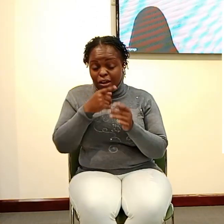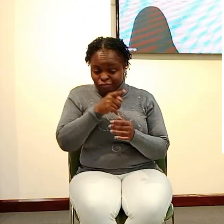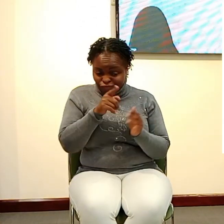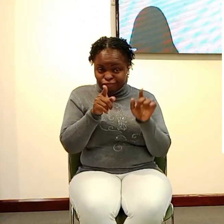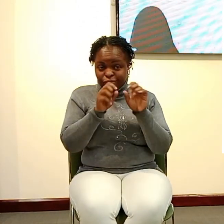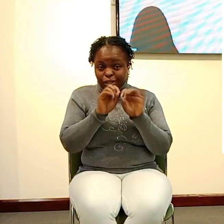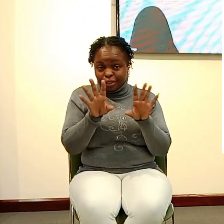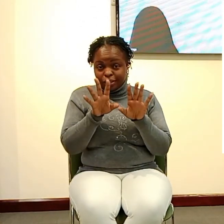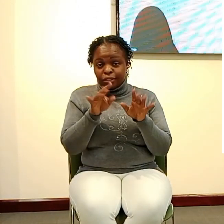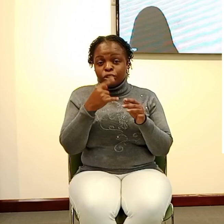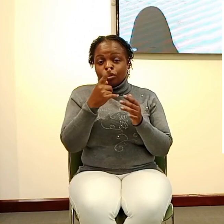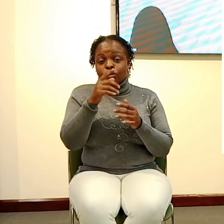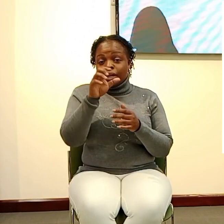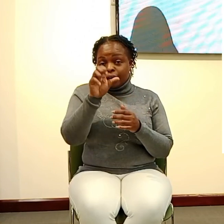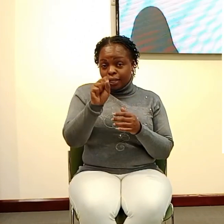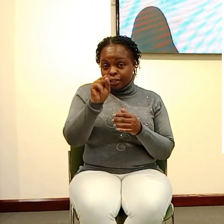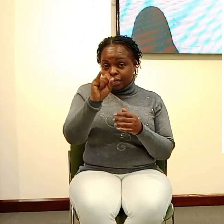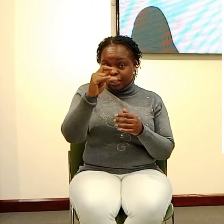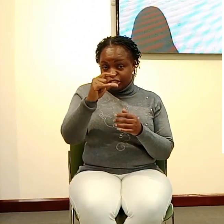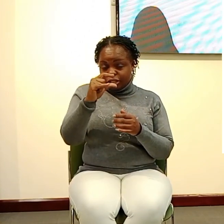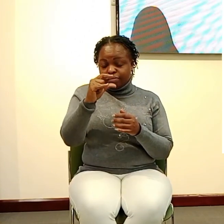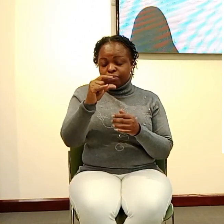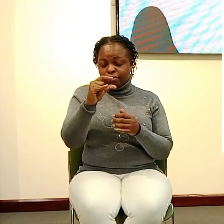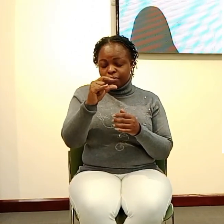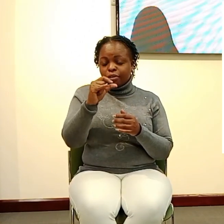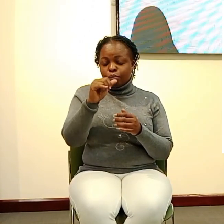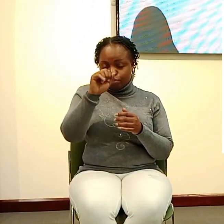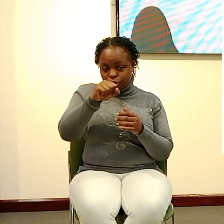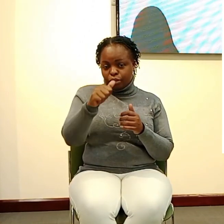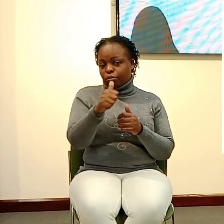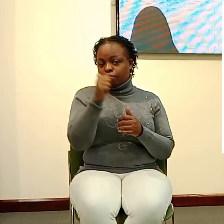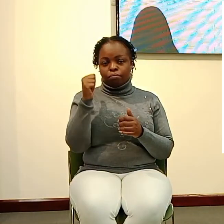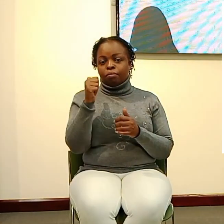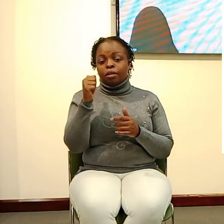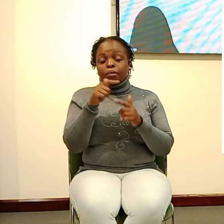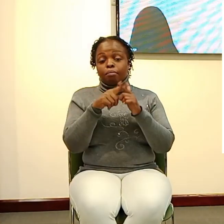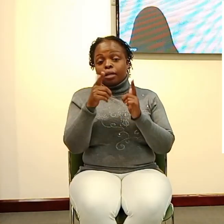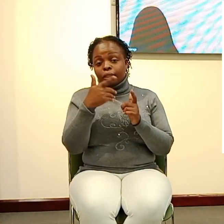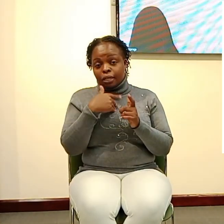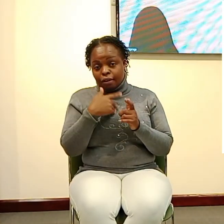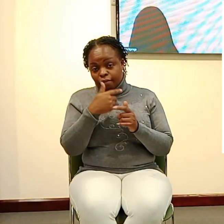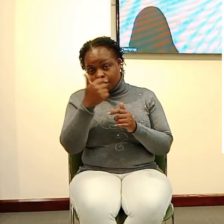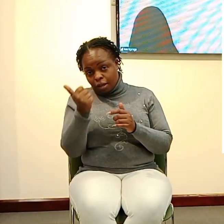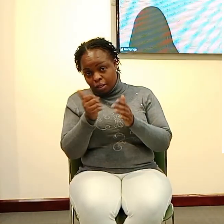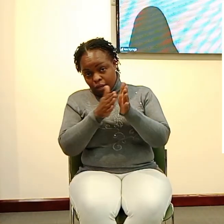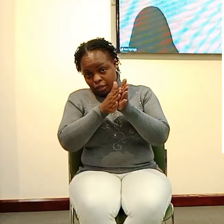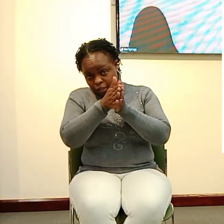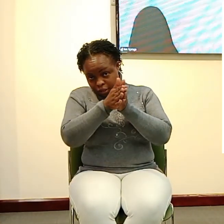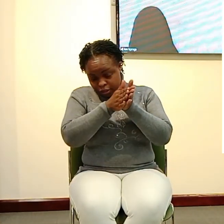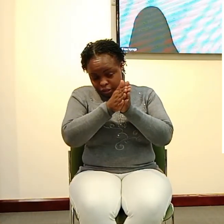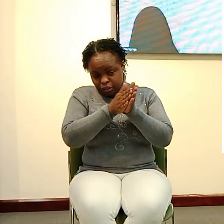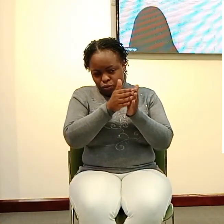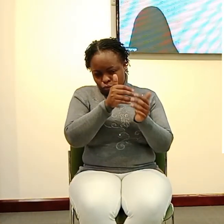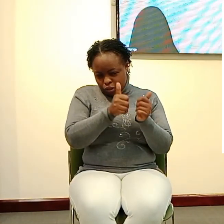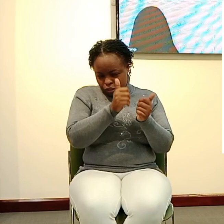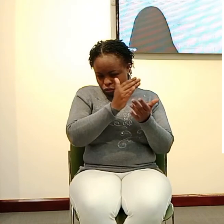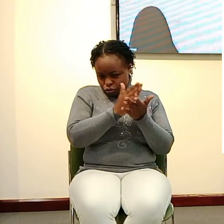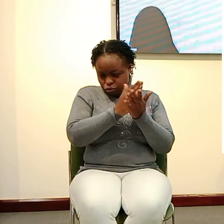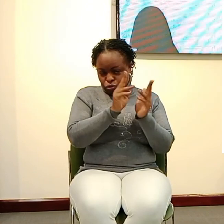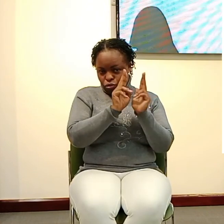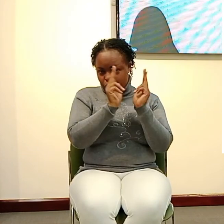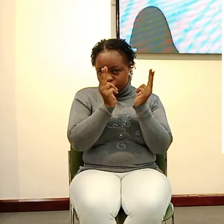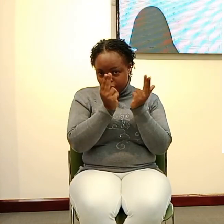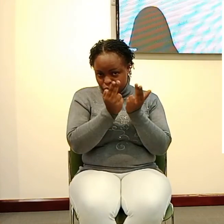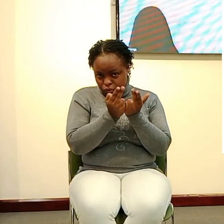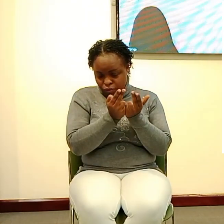And so special interests can be denied. But there are those interests that are universal. They are